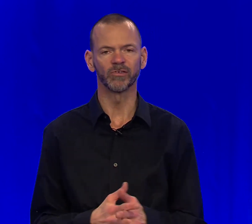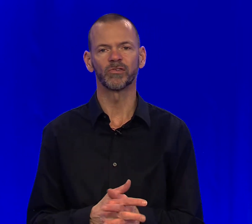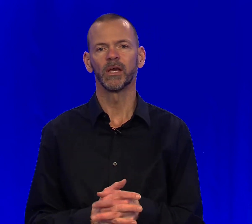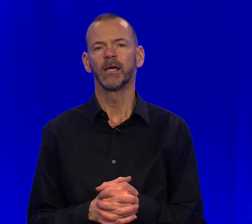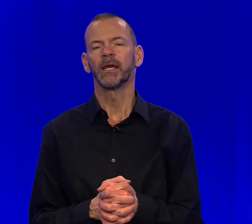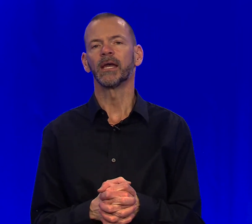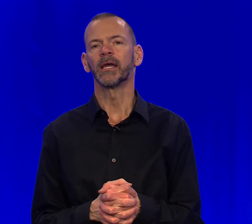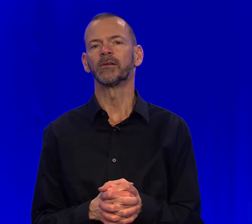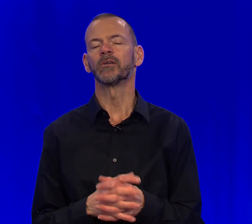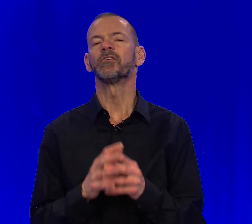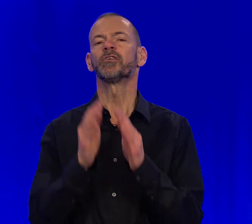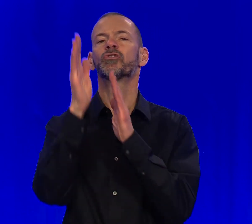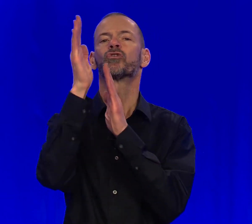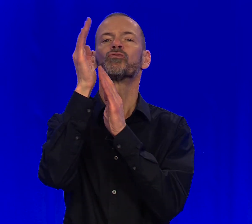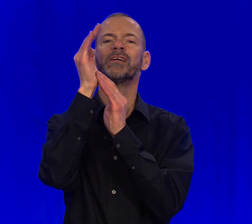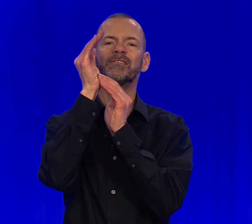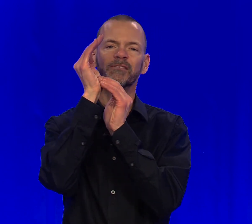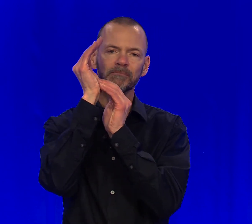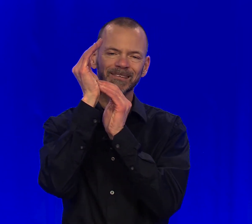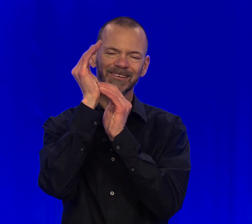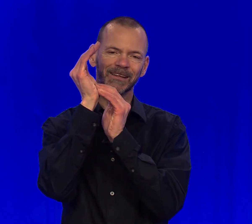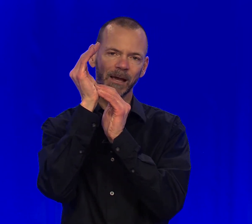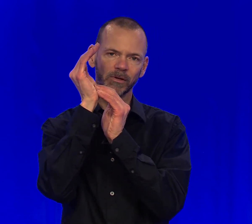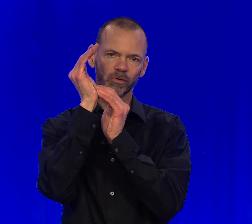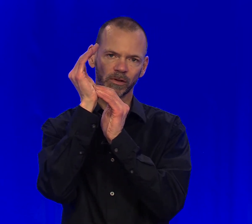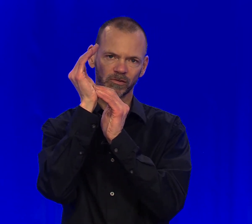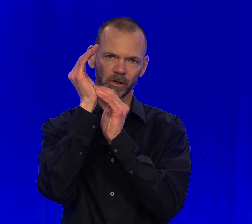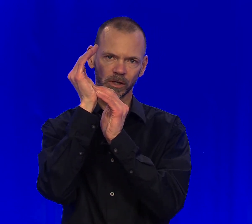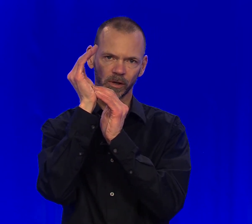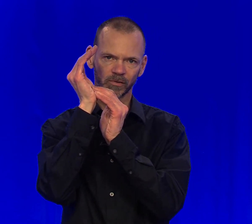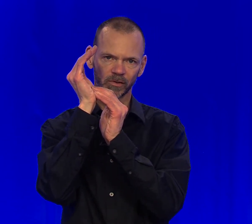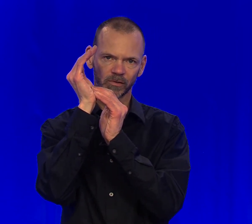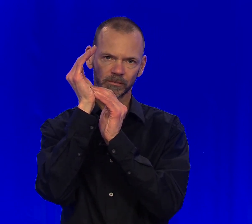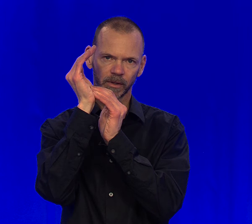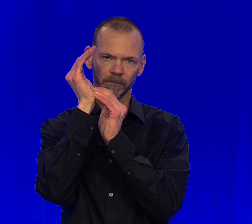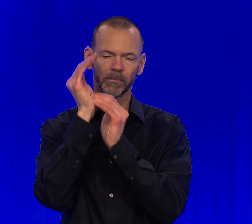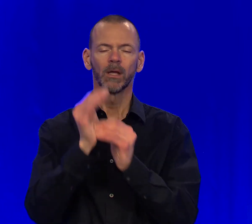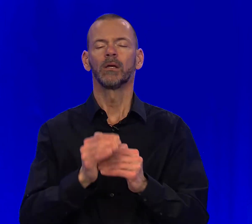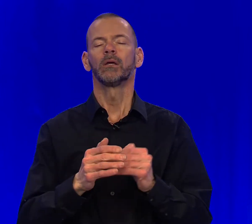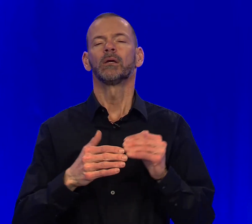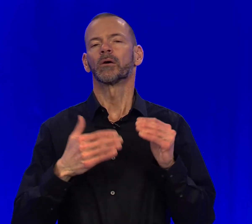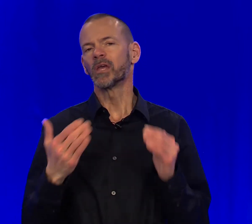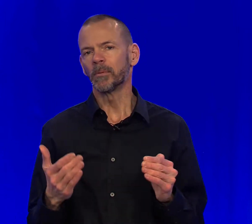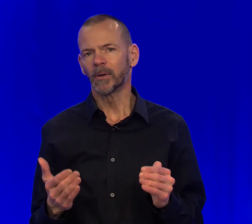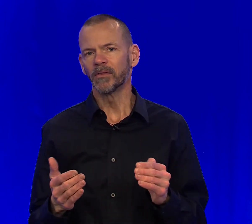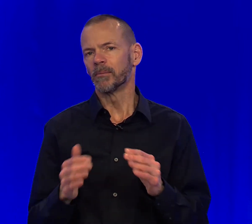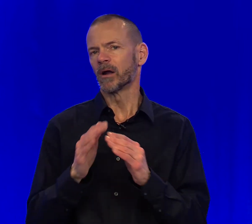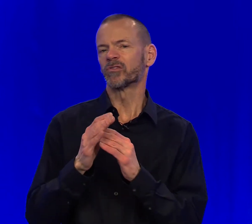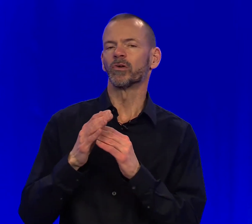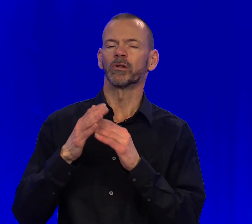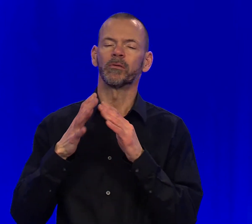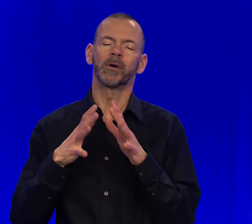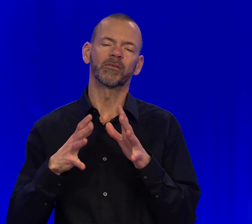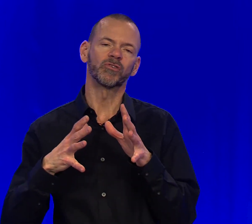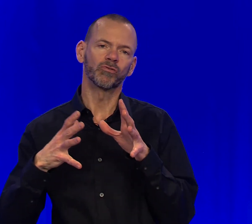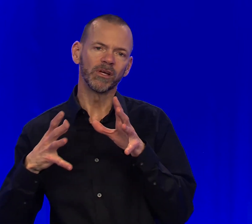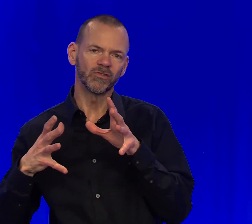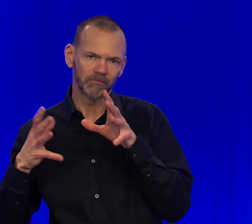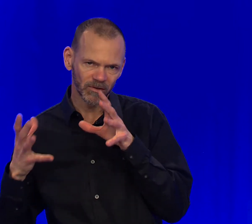ages, and different degrees of misalignment on their scoliosis. Okay? Now keep in mind the amount of degrees of